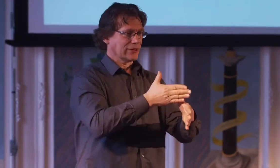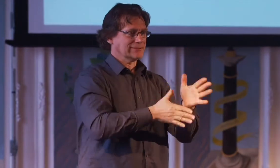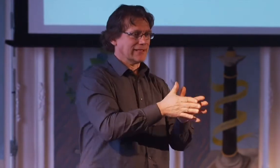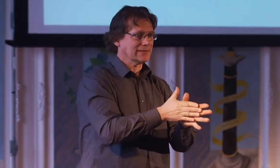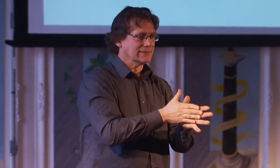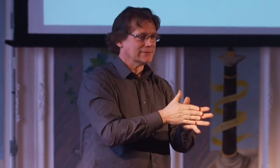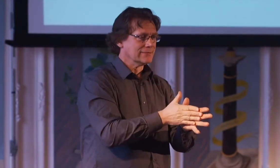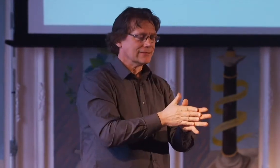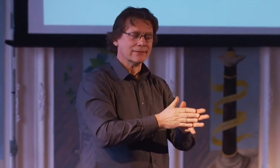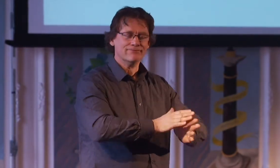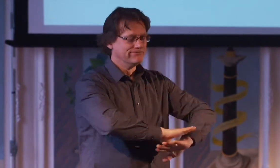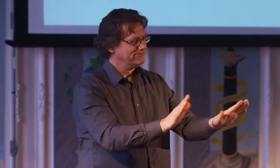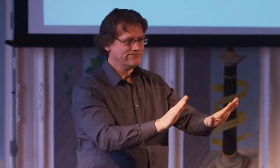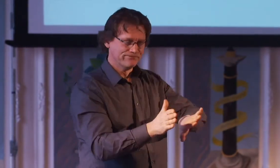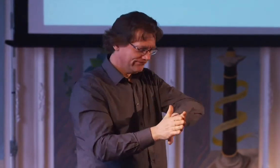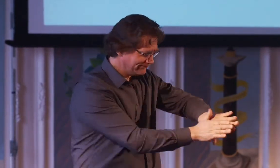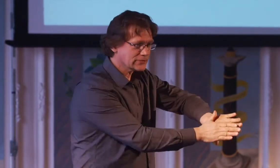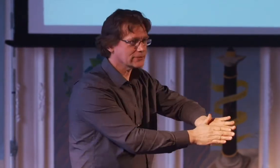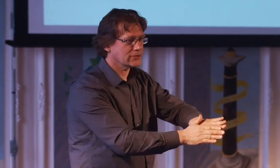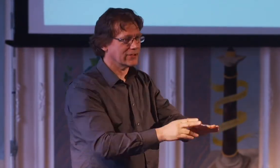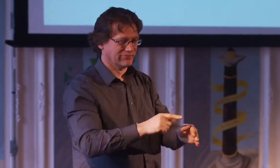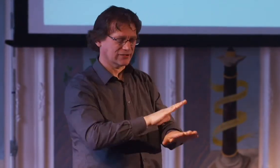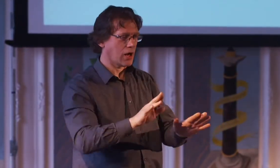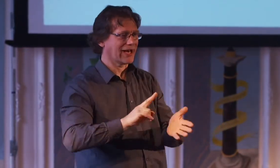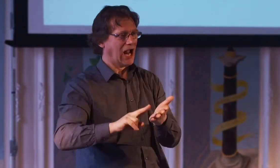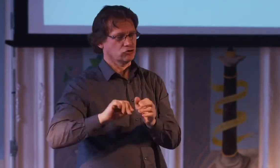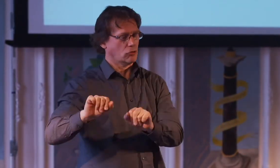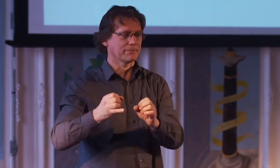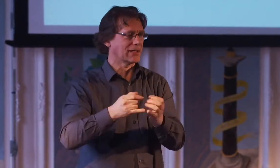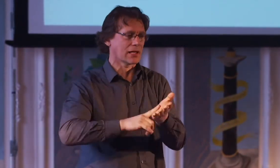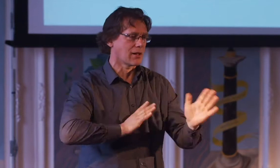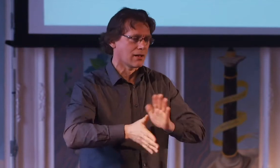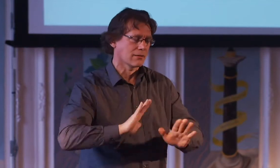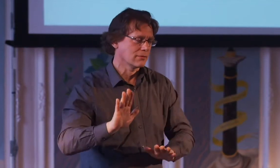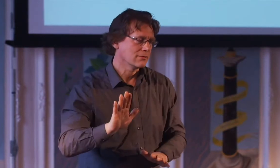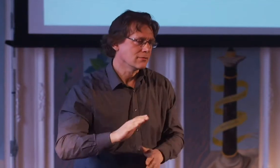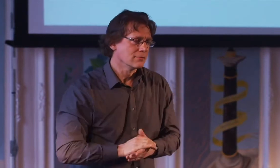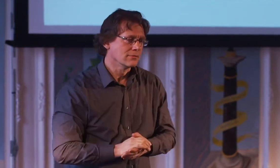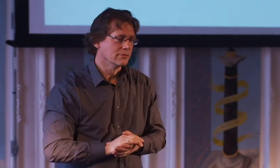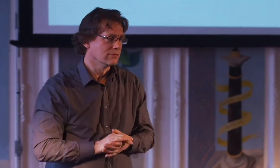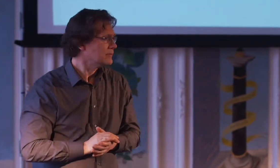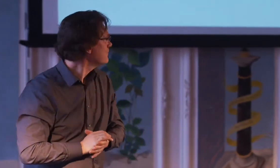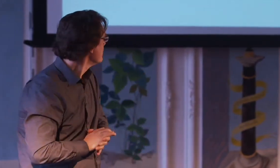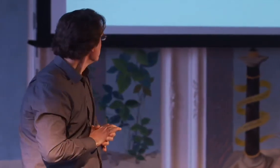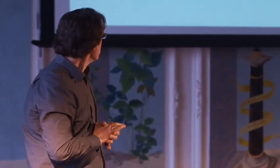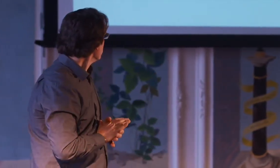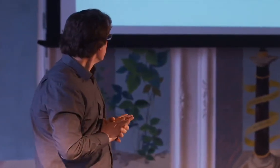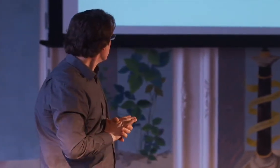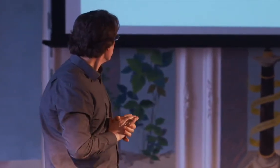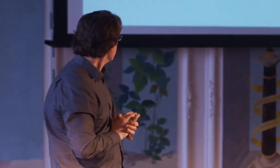there wasn't an established sign for a technical word, then they would rely on finger spelling. So we decided to avoid that system in our